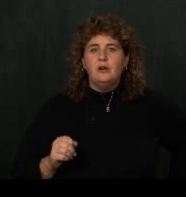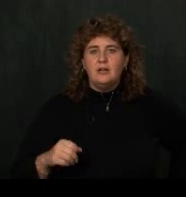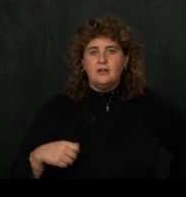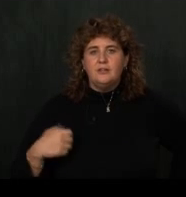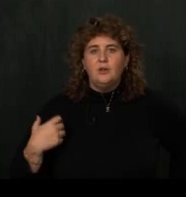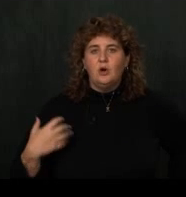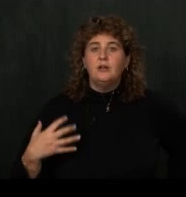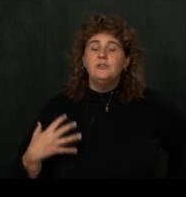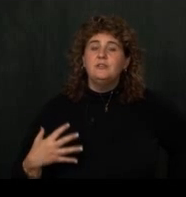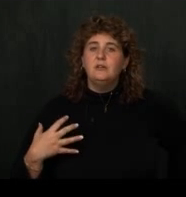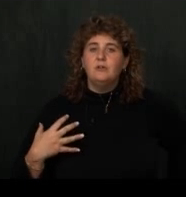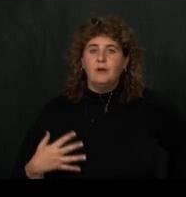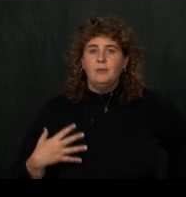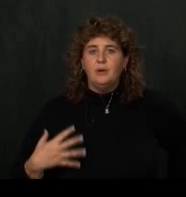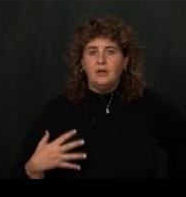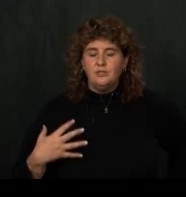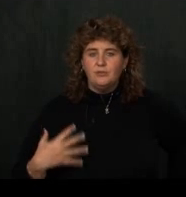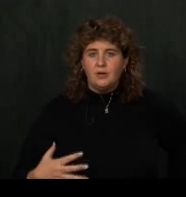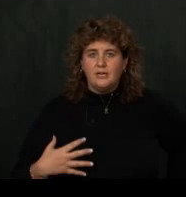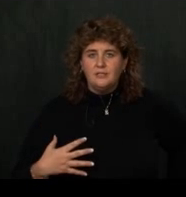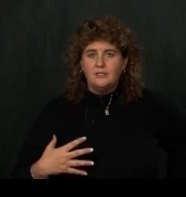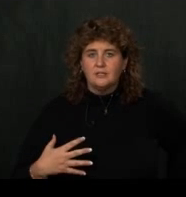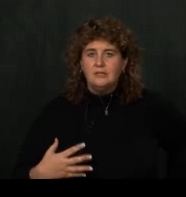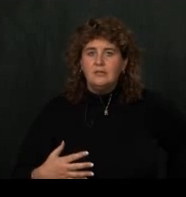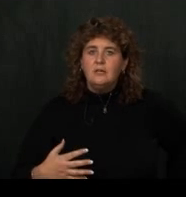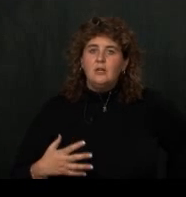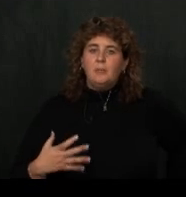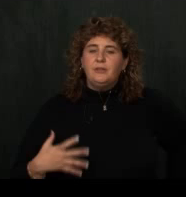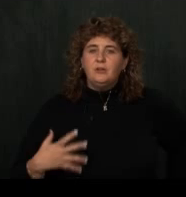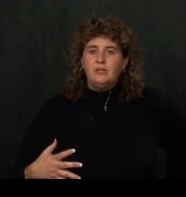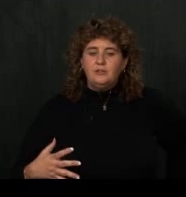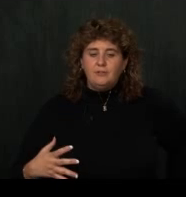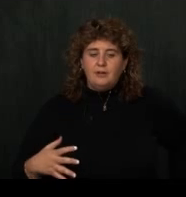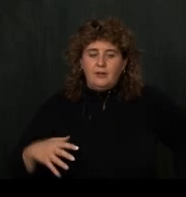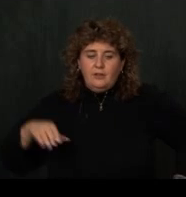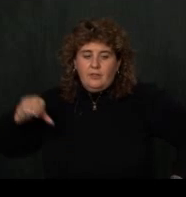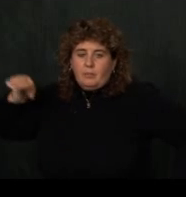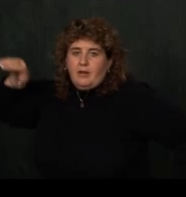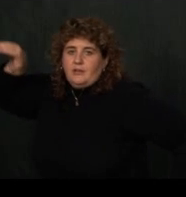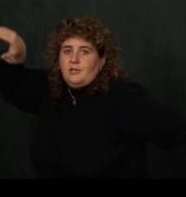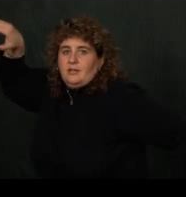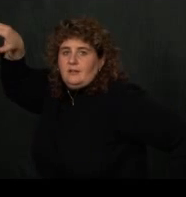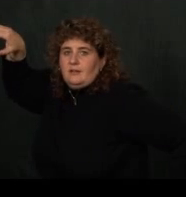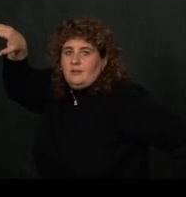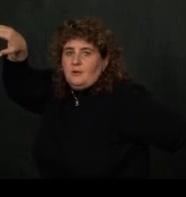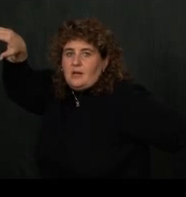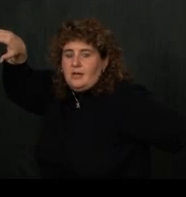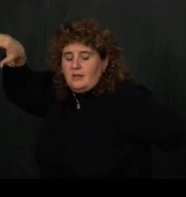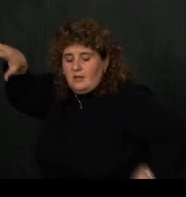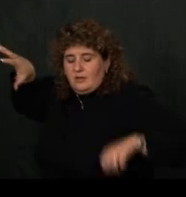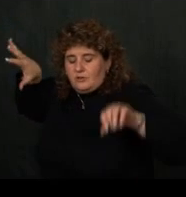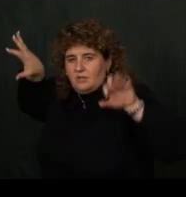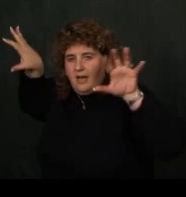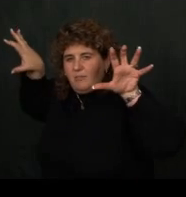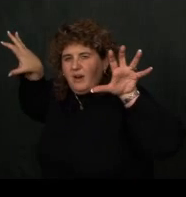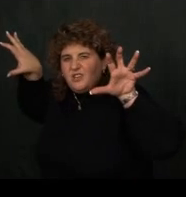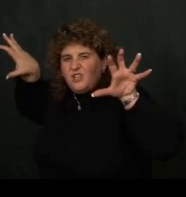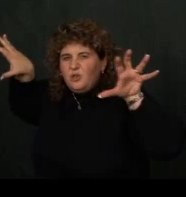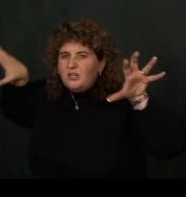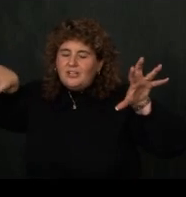Nocardia are considered gram-positive rods, but they're a little different. They're branching, okay? So they have branching. You look at those